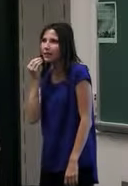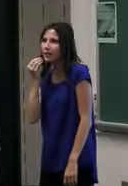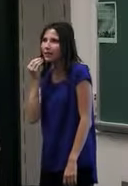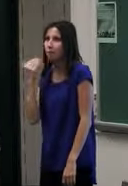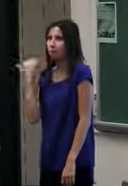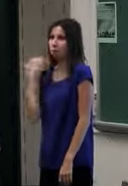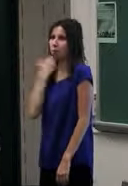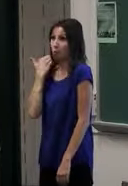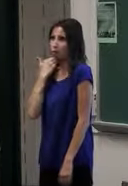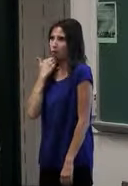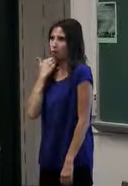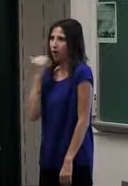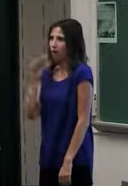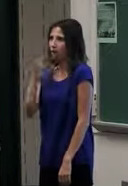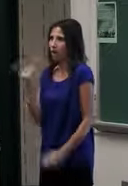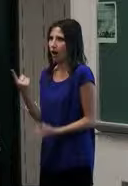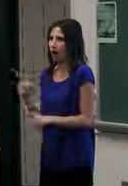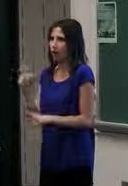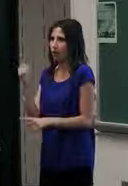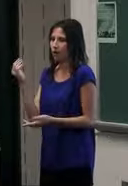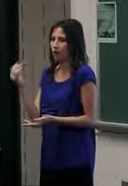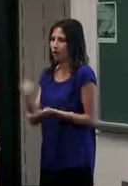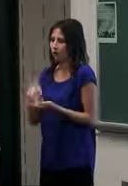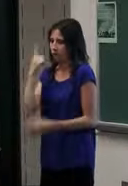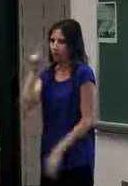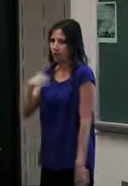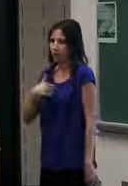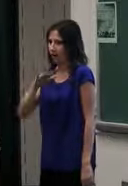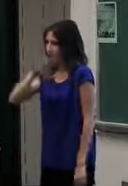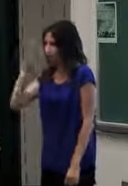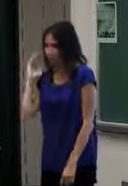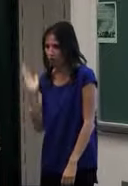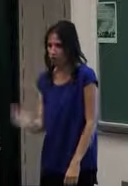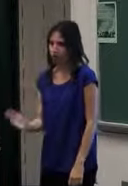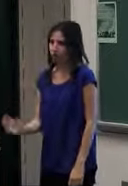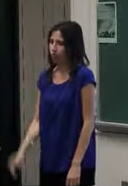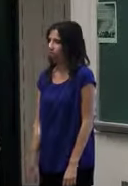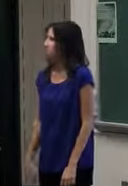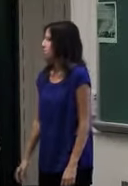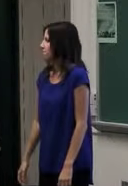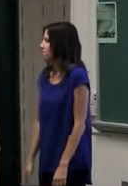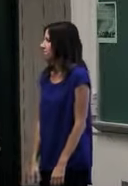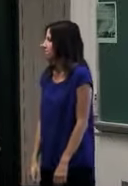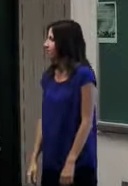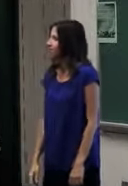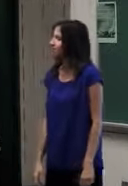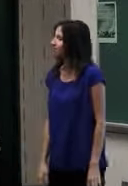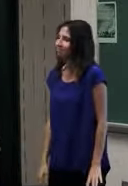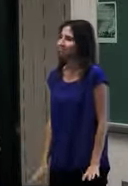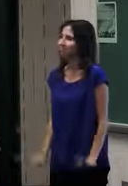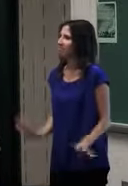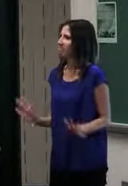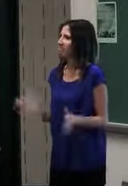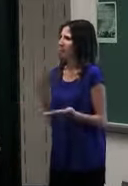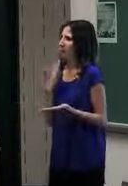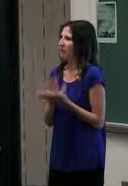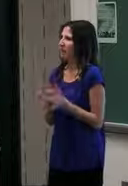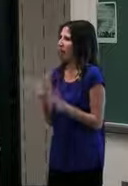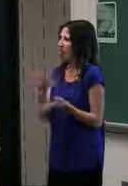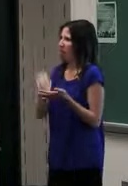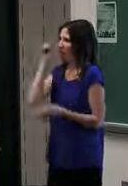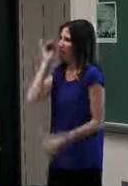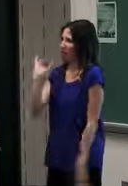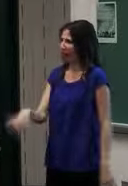will drive me, you know. So that's something that, yeah, I